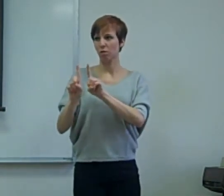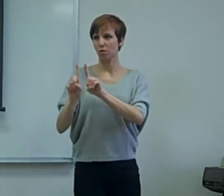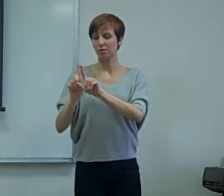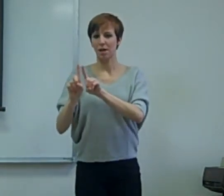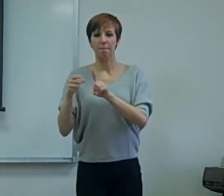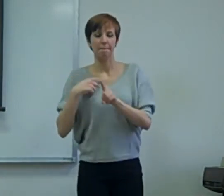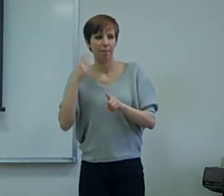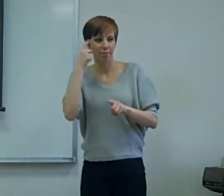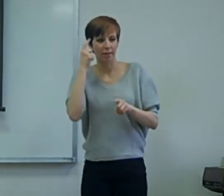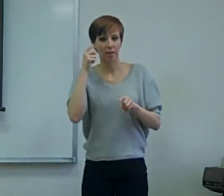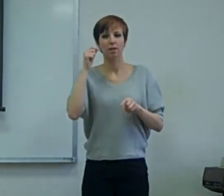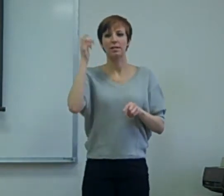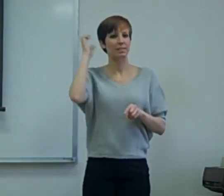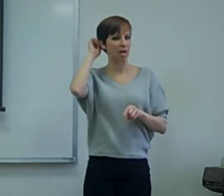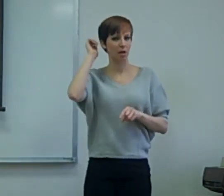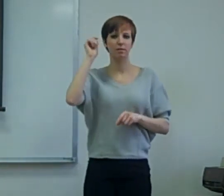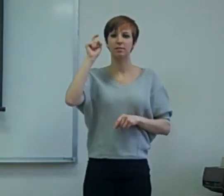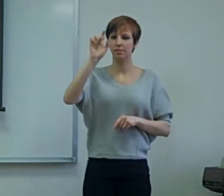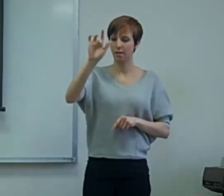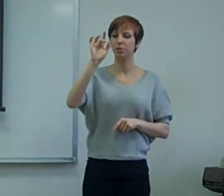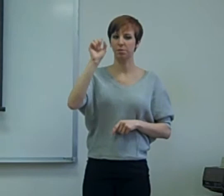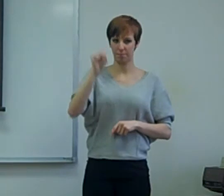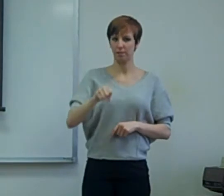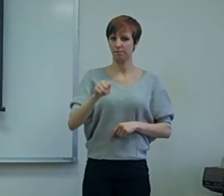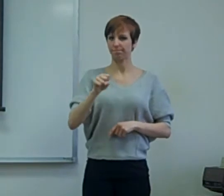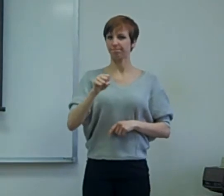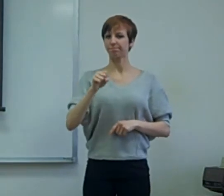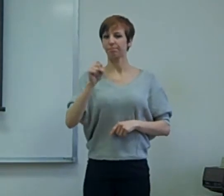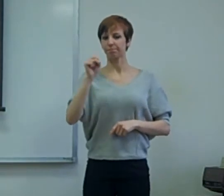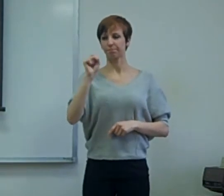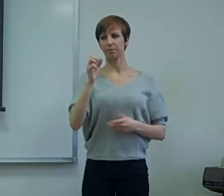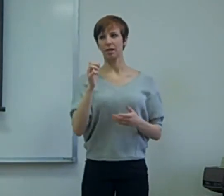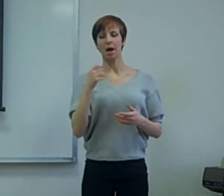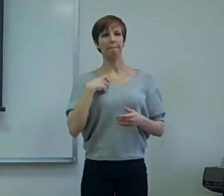because I just had to touch that hair. And so I said